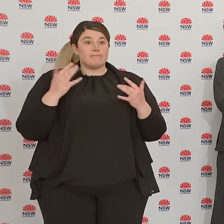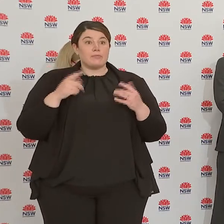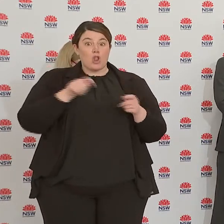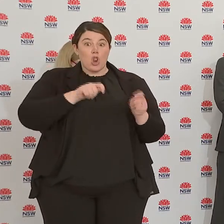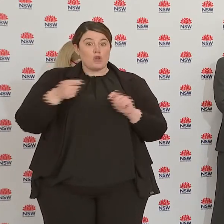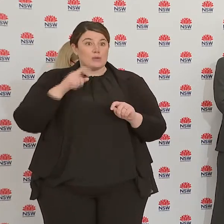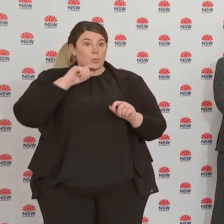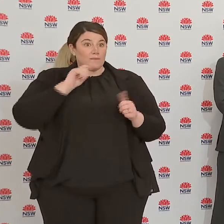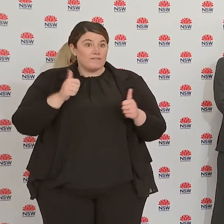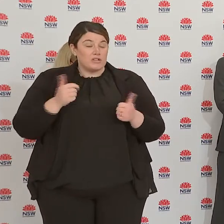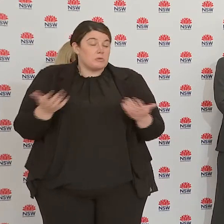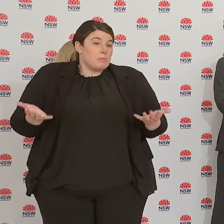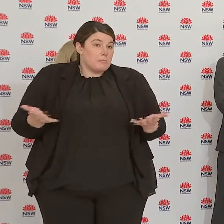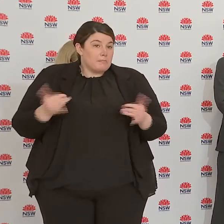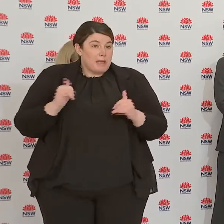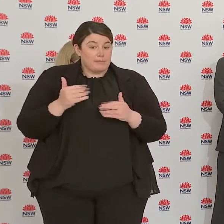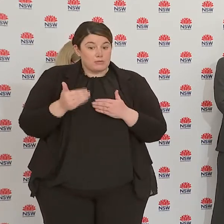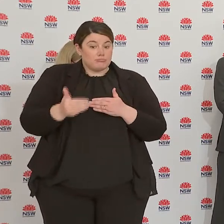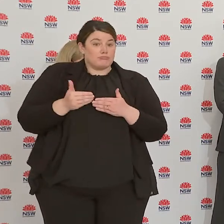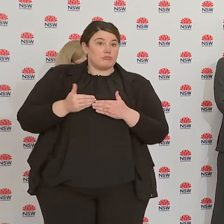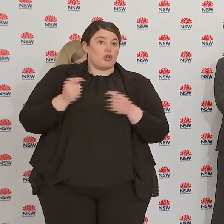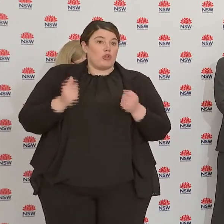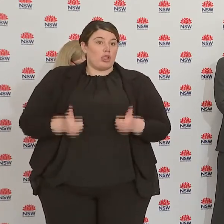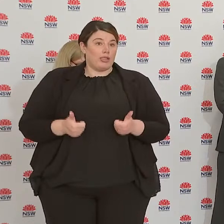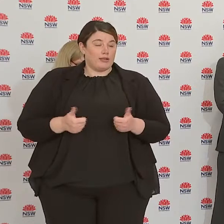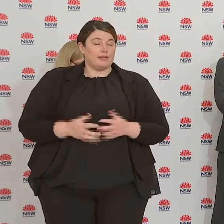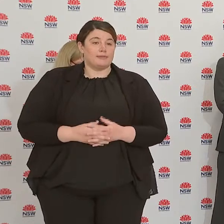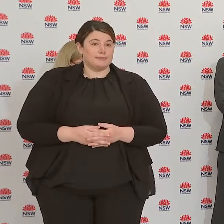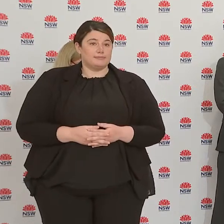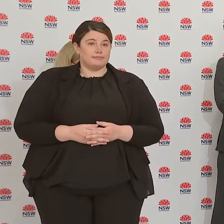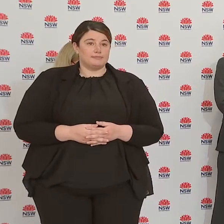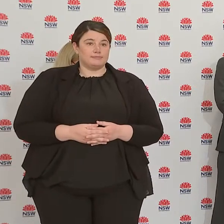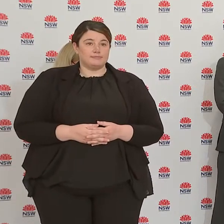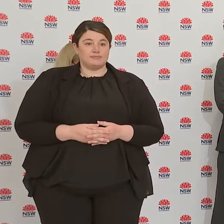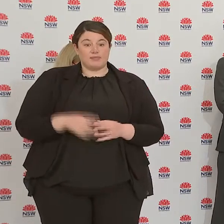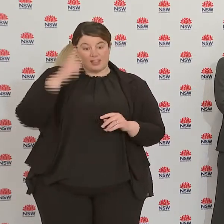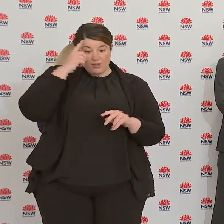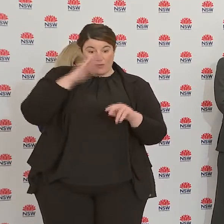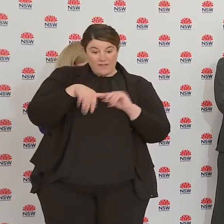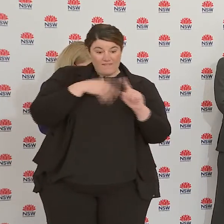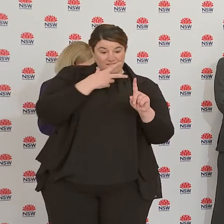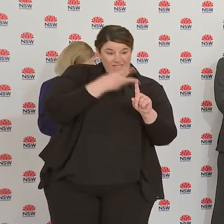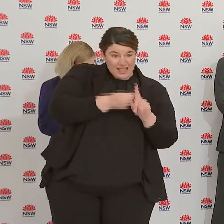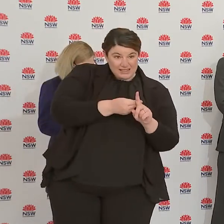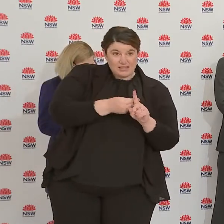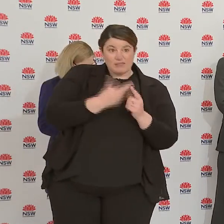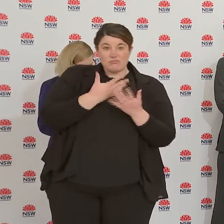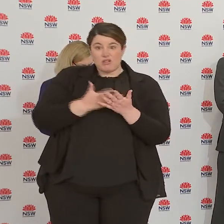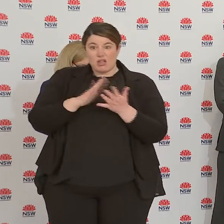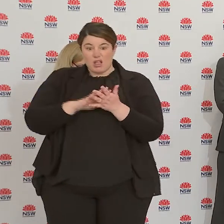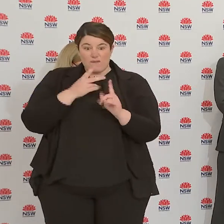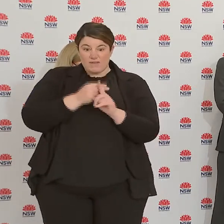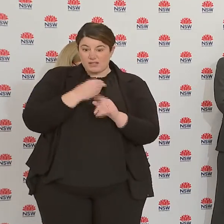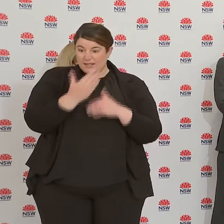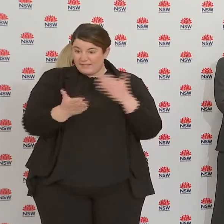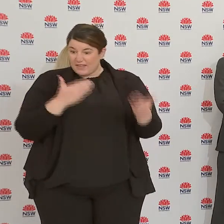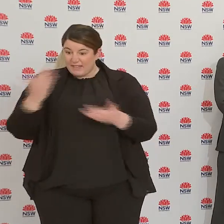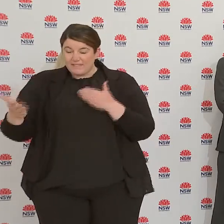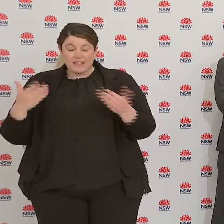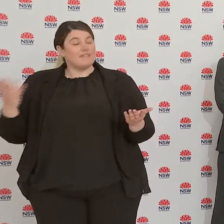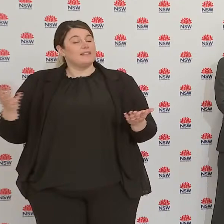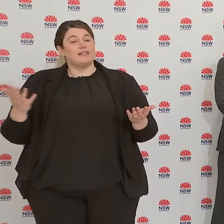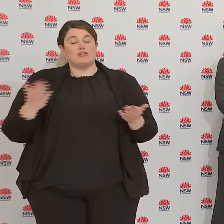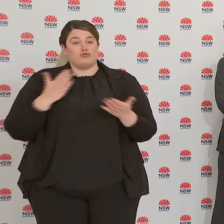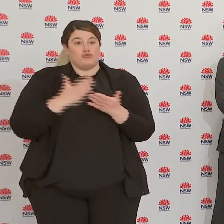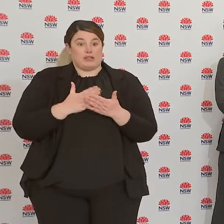based on the health advice. But please know, all those decisions about prioritisation of vaccines or how vaccines are distributed